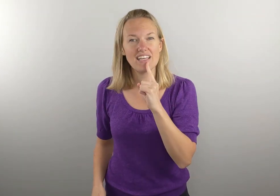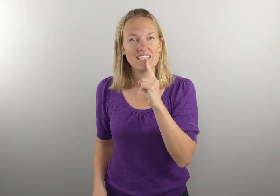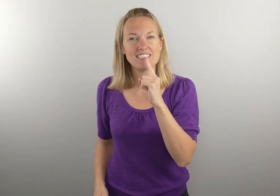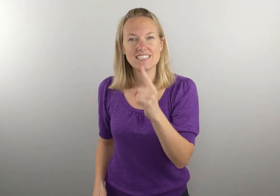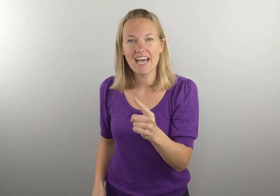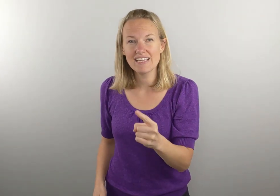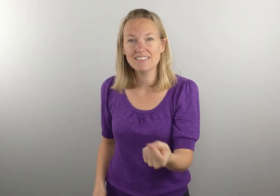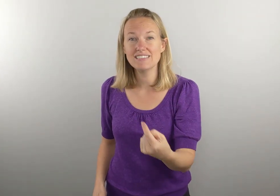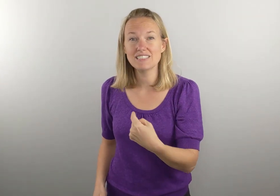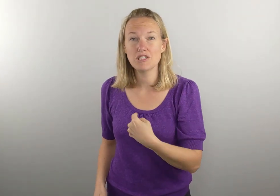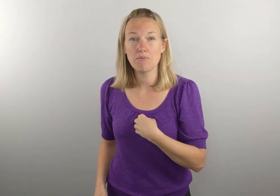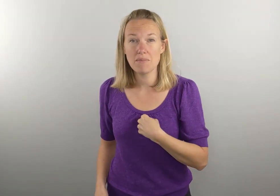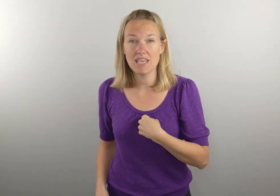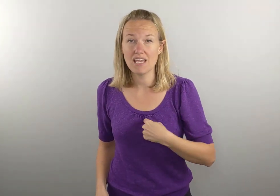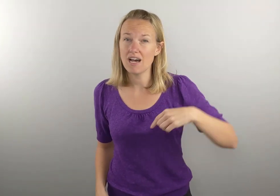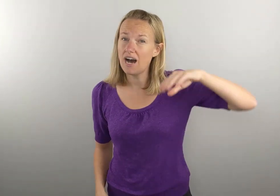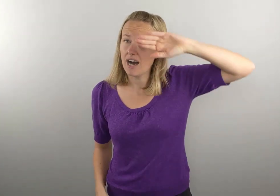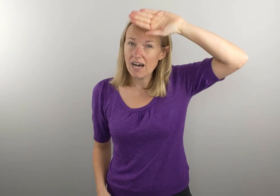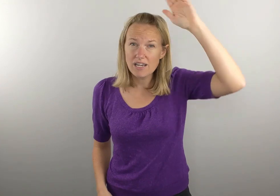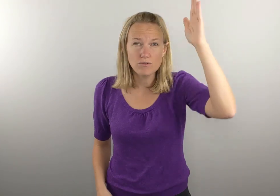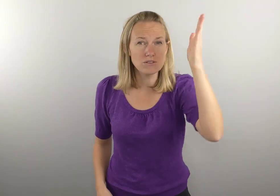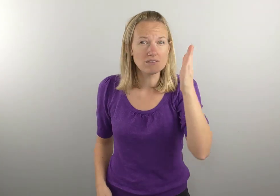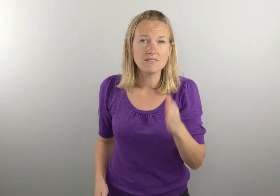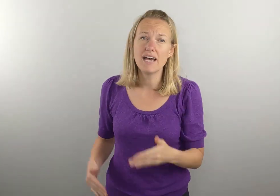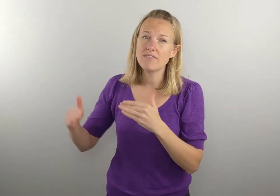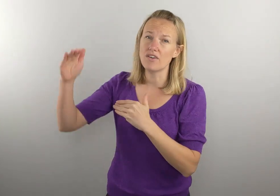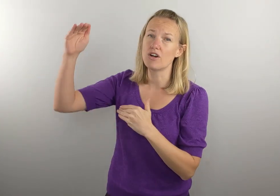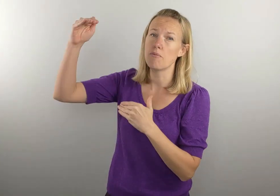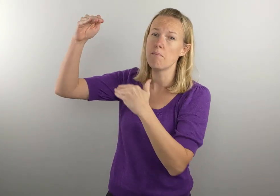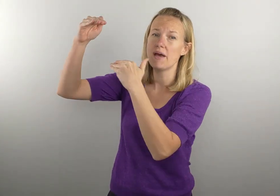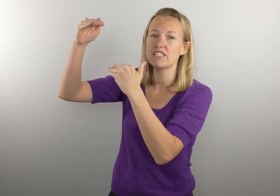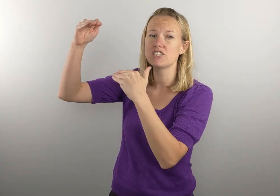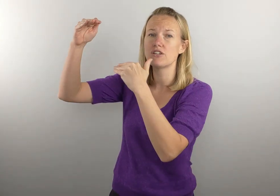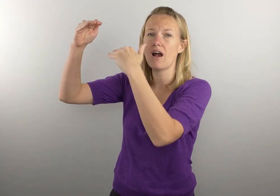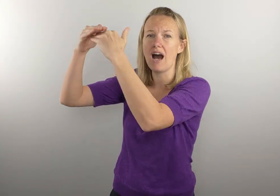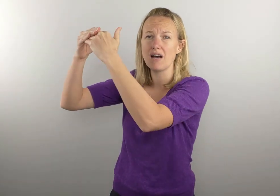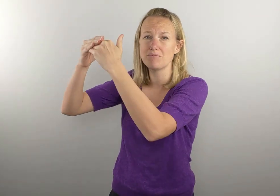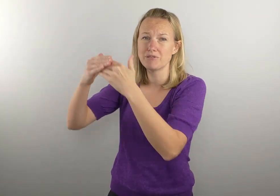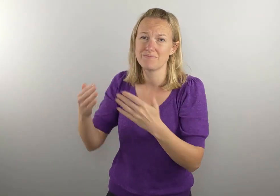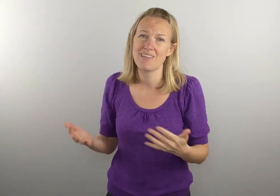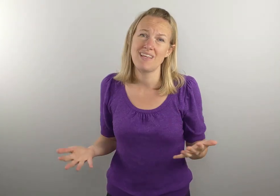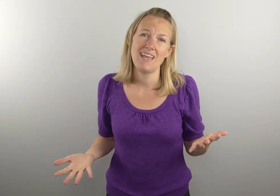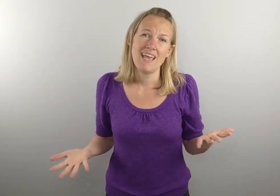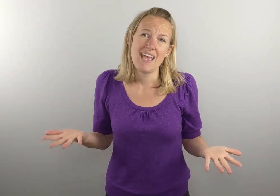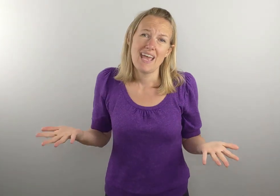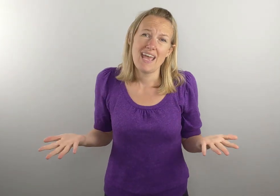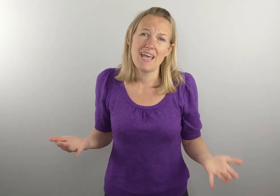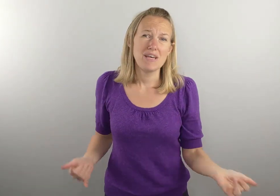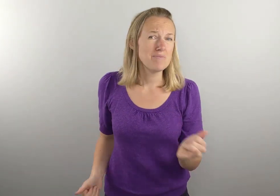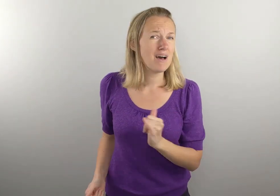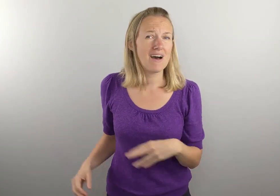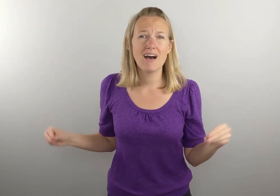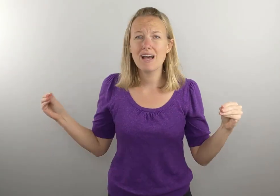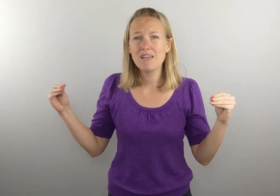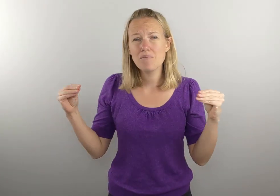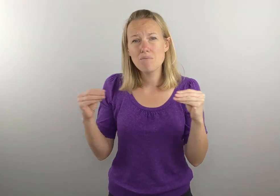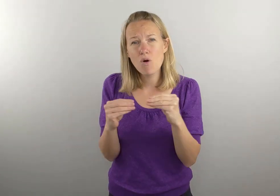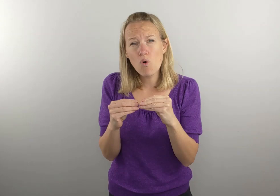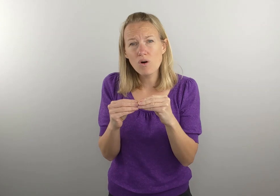that tells me I will never measure up. Am I more